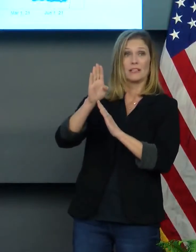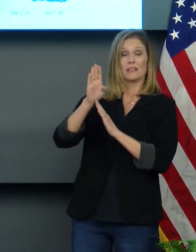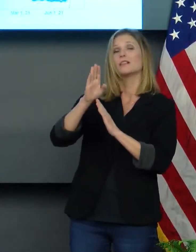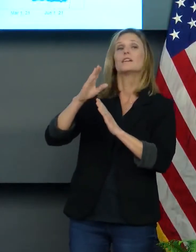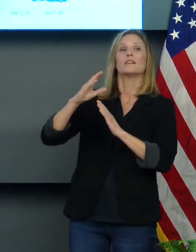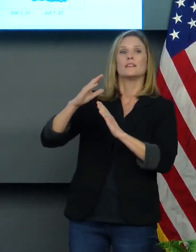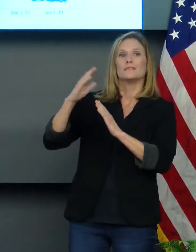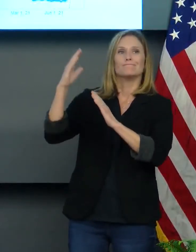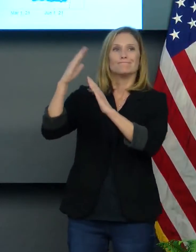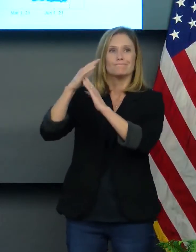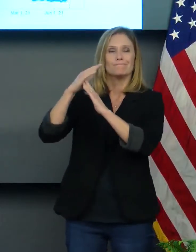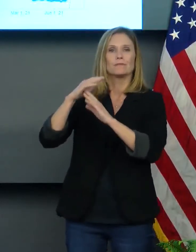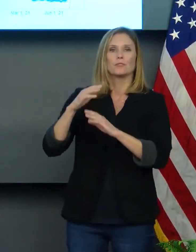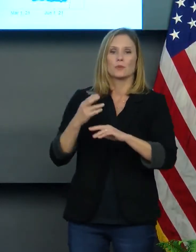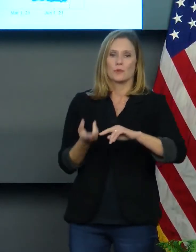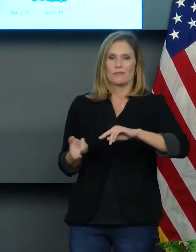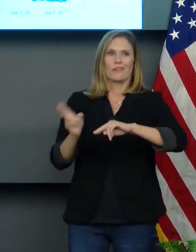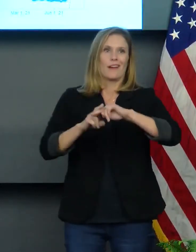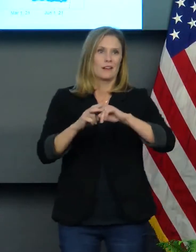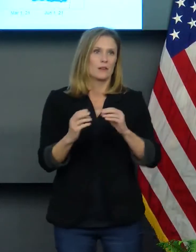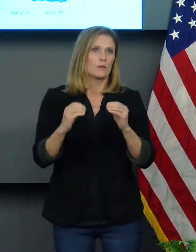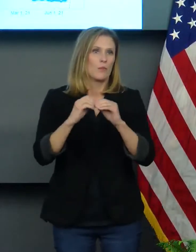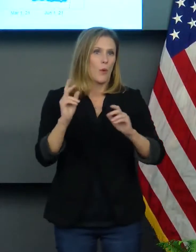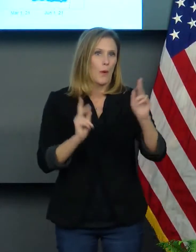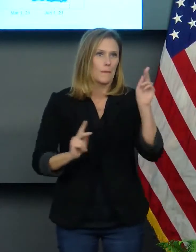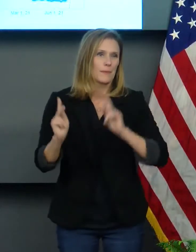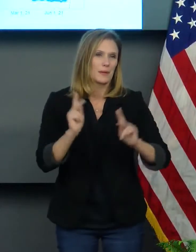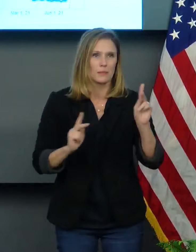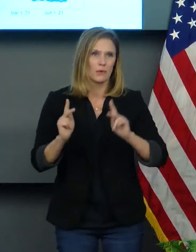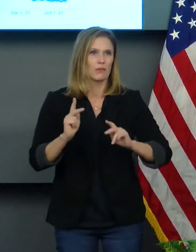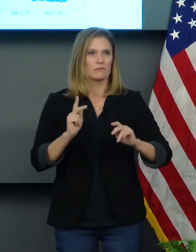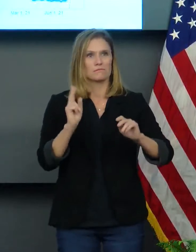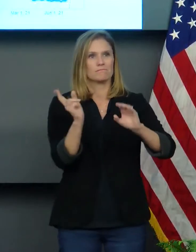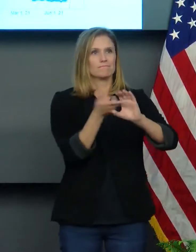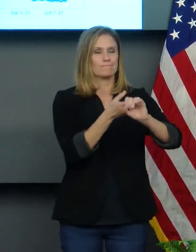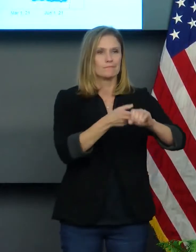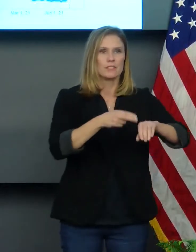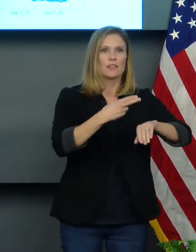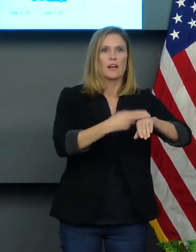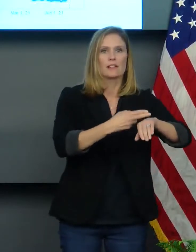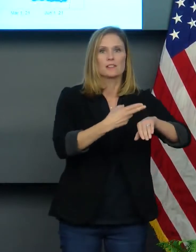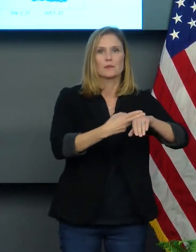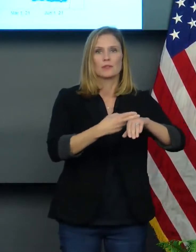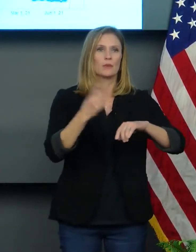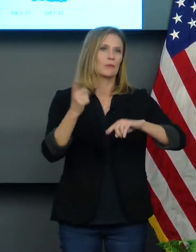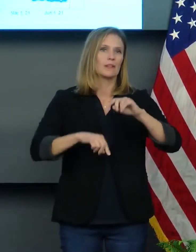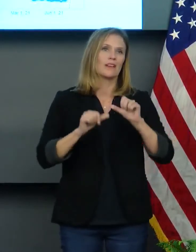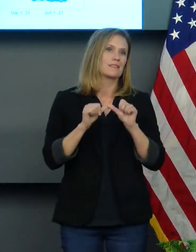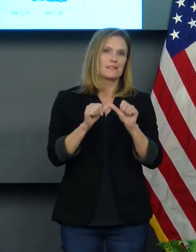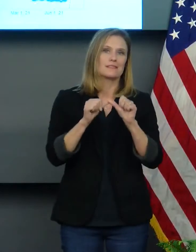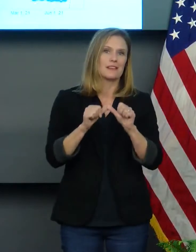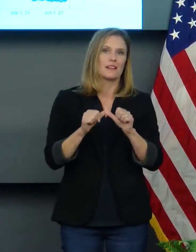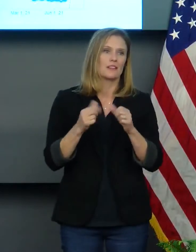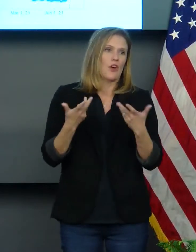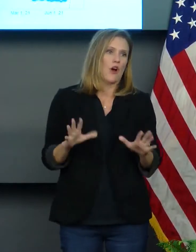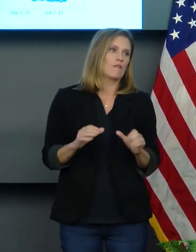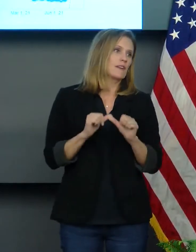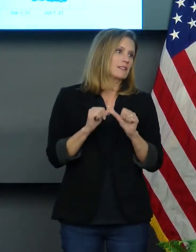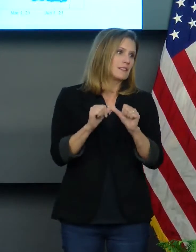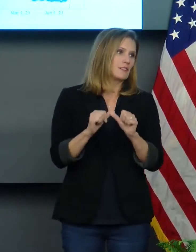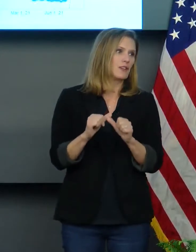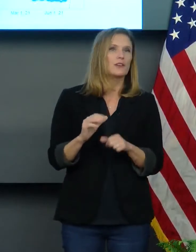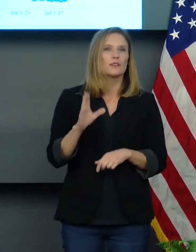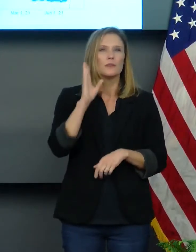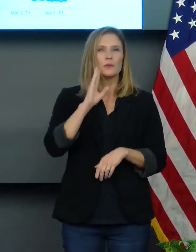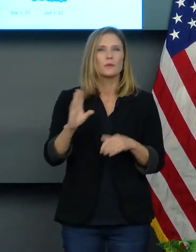4th surge. It really is simply remarkable and not sustainable. It already is not sustainable, as I think you'll